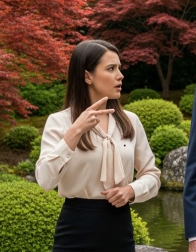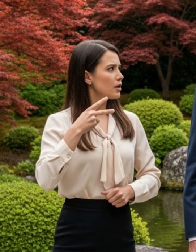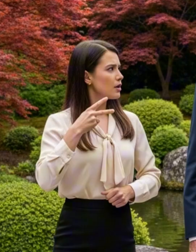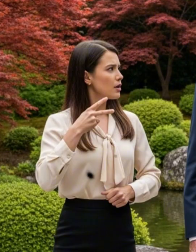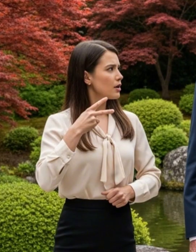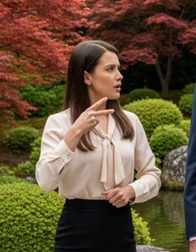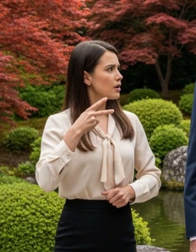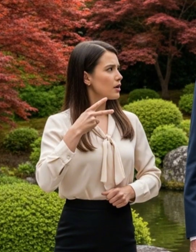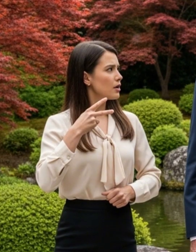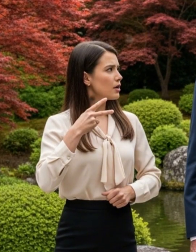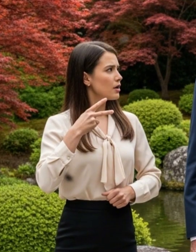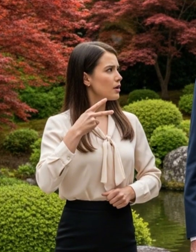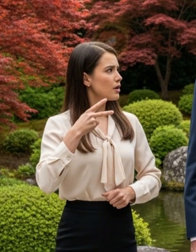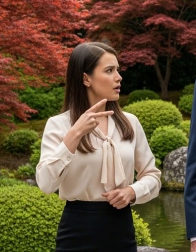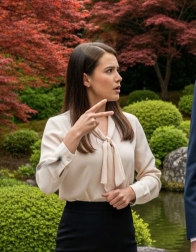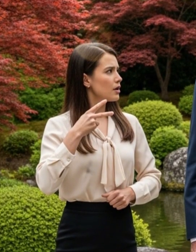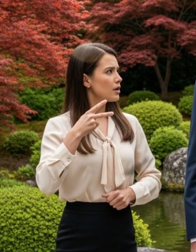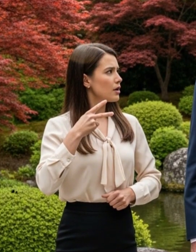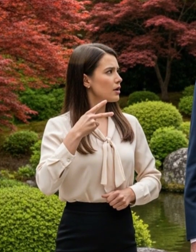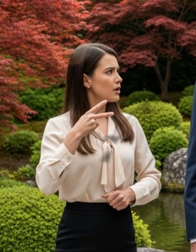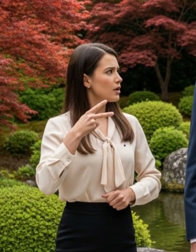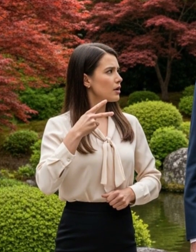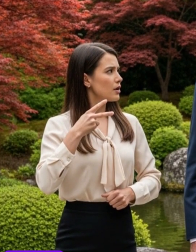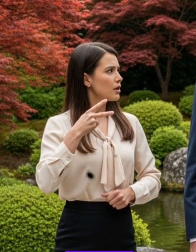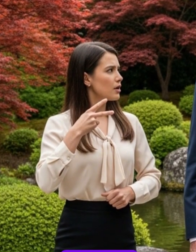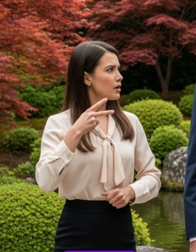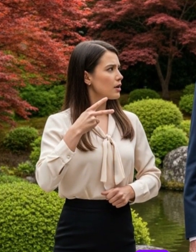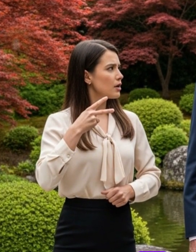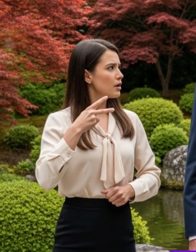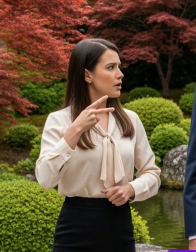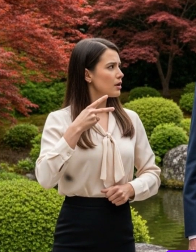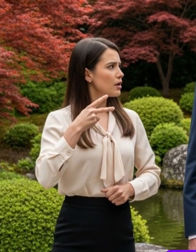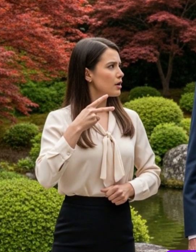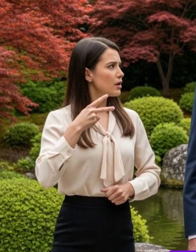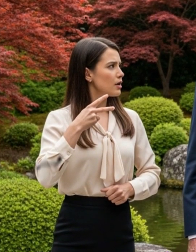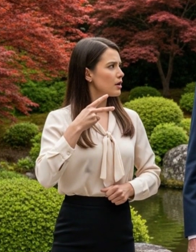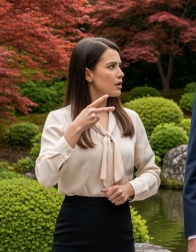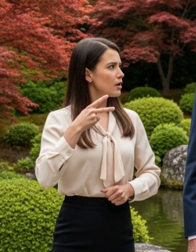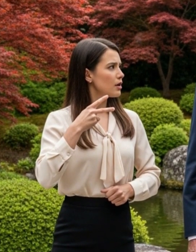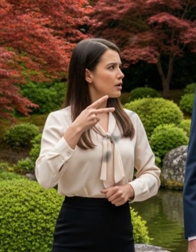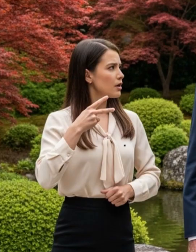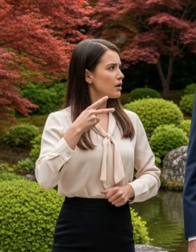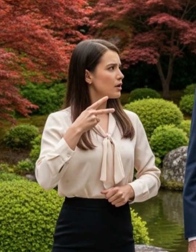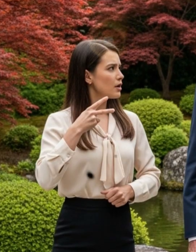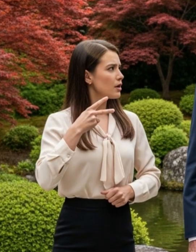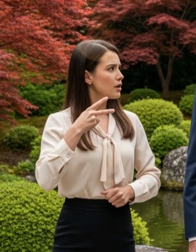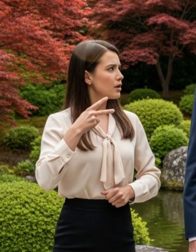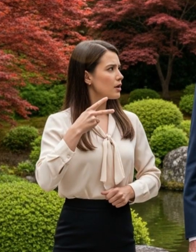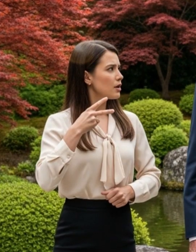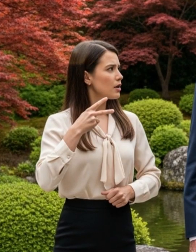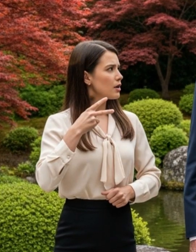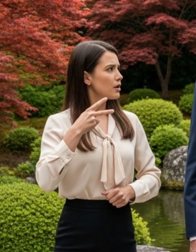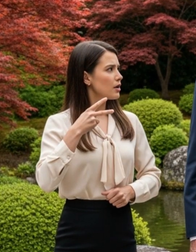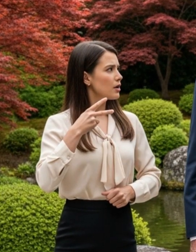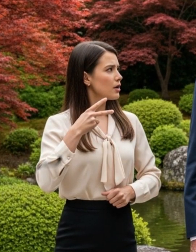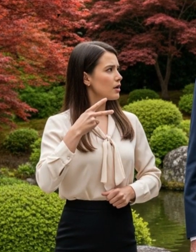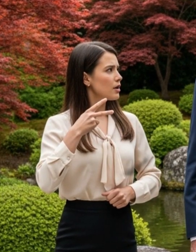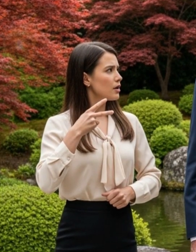shoulder, and his expression changed. The boss is coming. Marcus Thorne approached, accompanied by an art